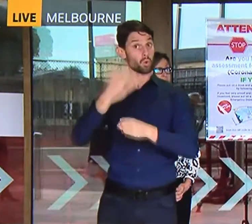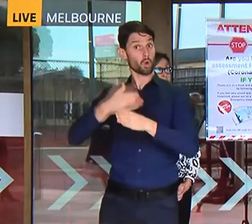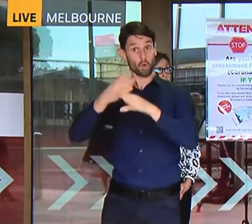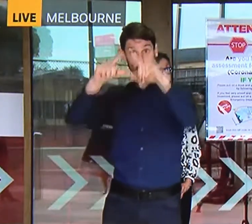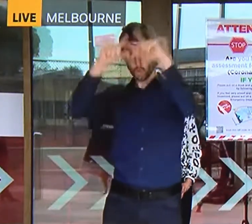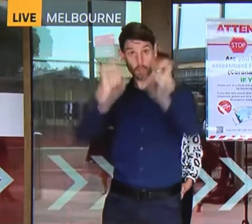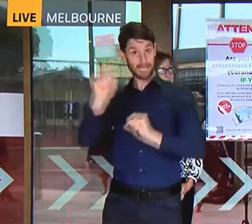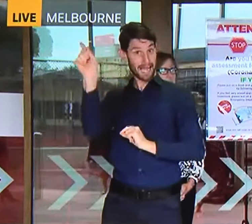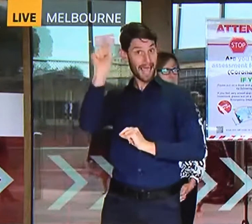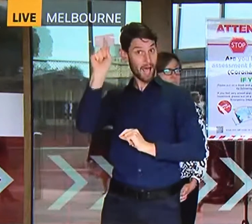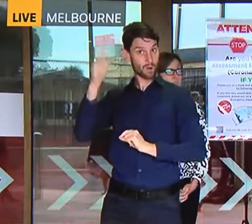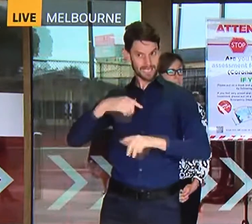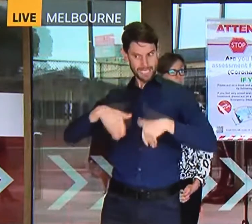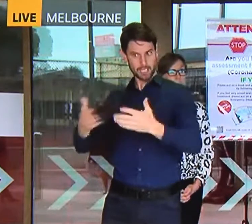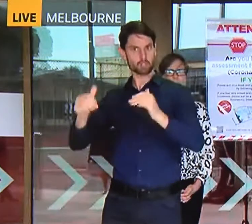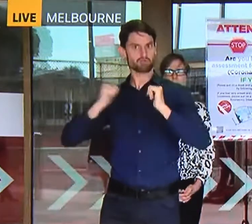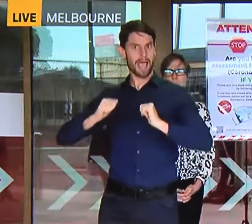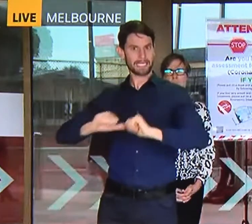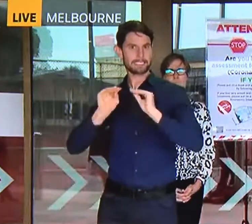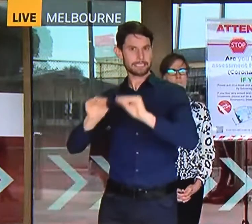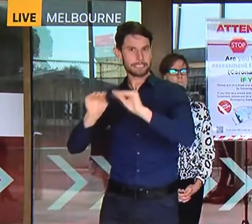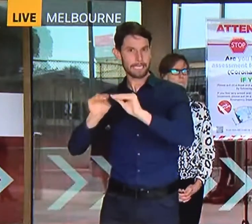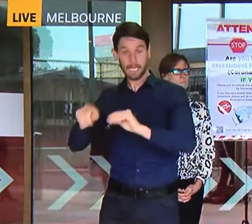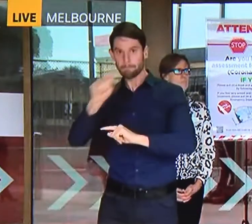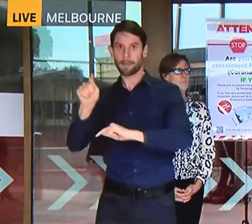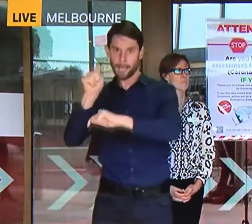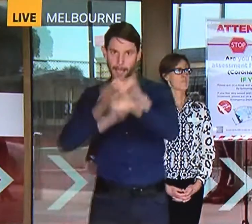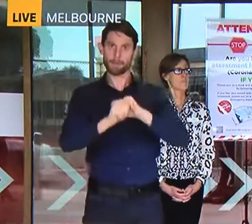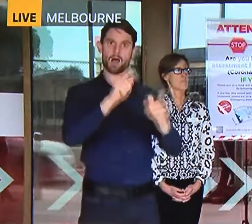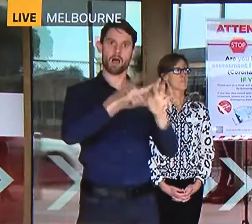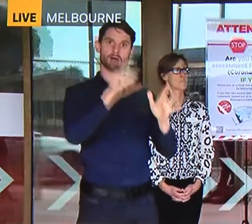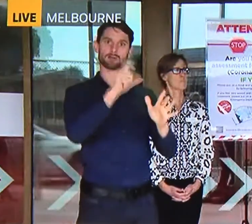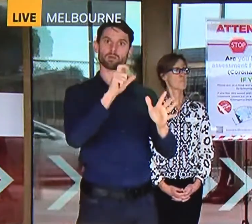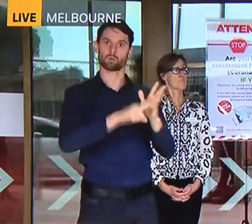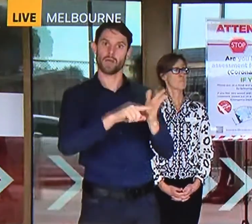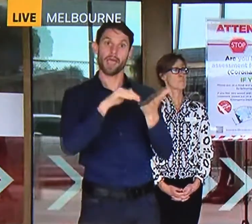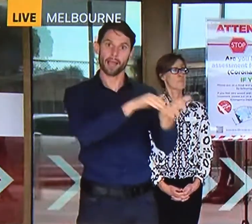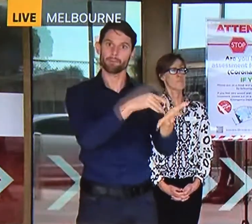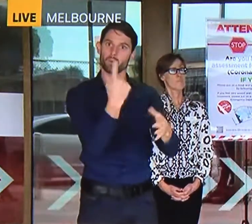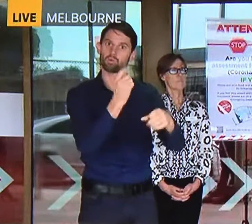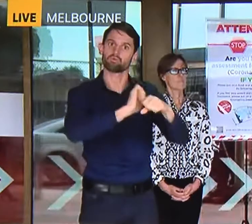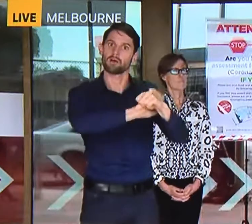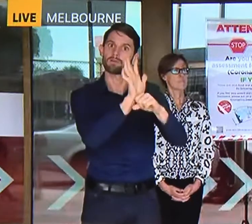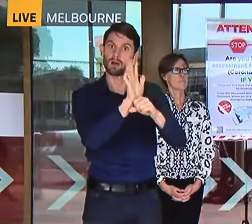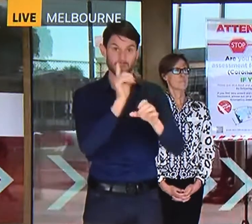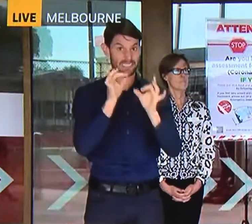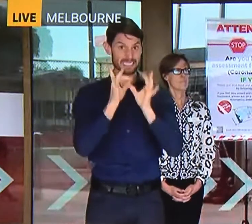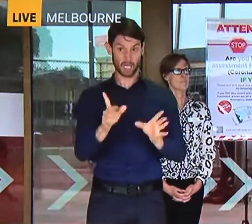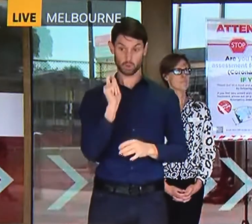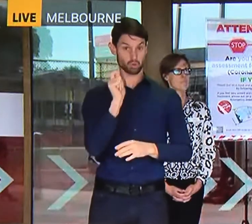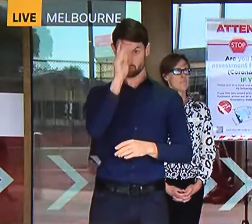ICU capability. Those will start in a few short days, and that's an extremely important